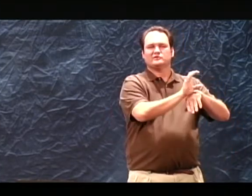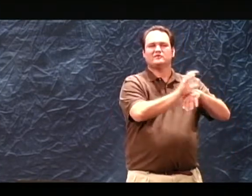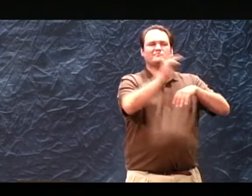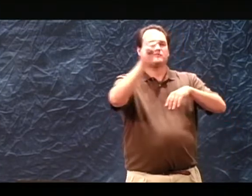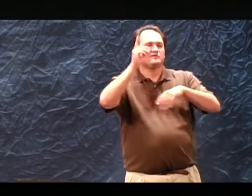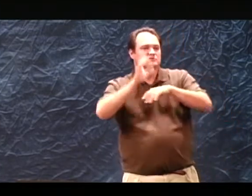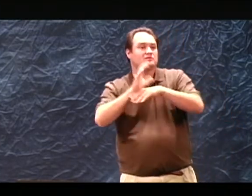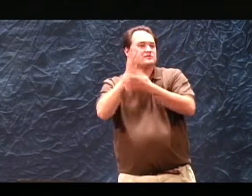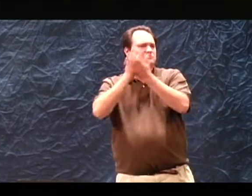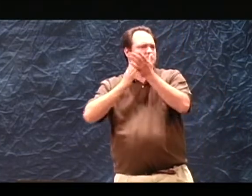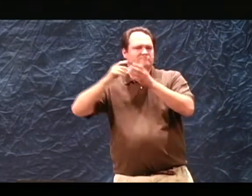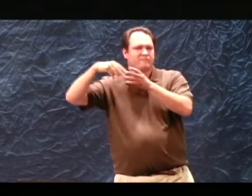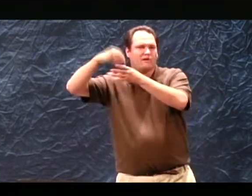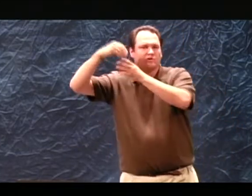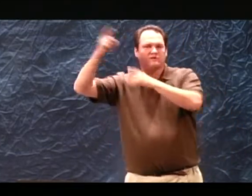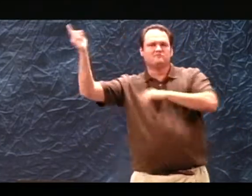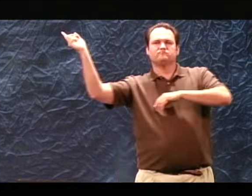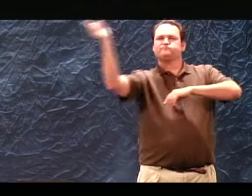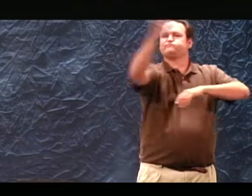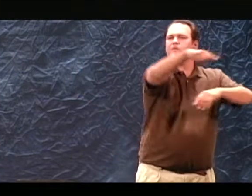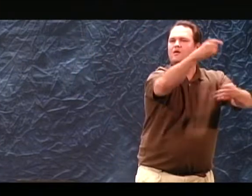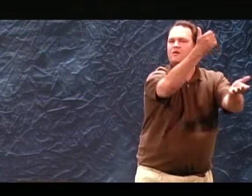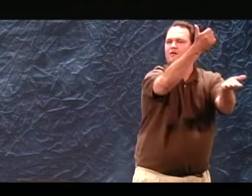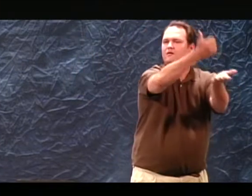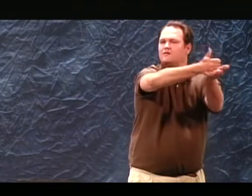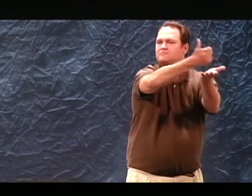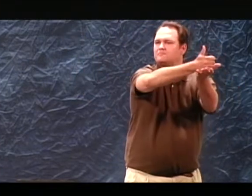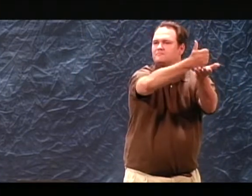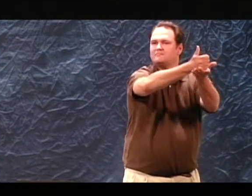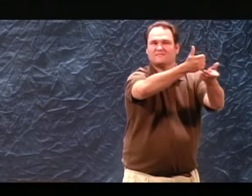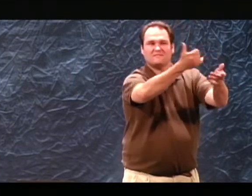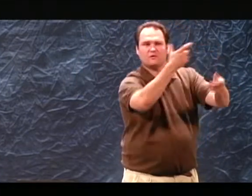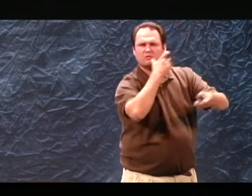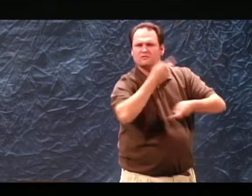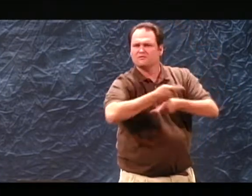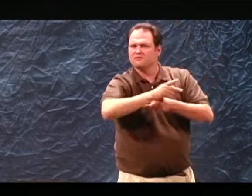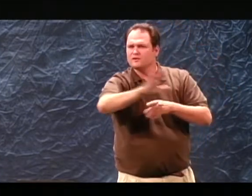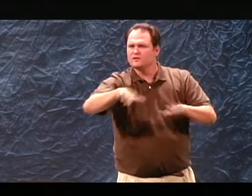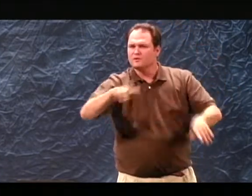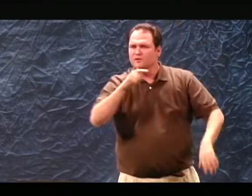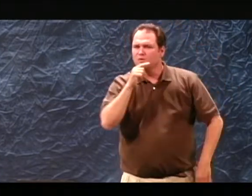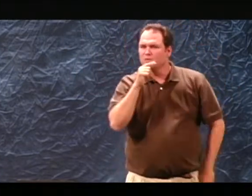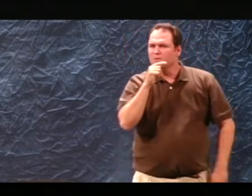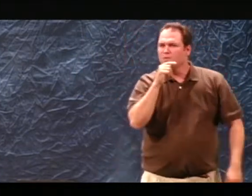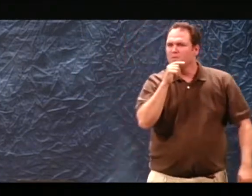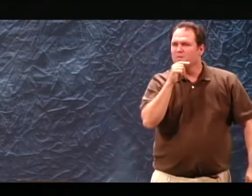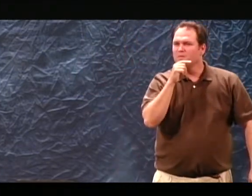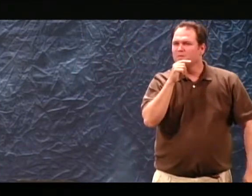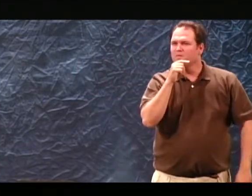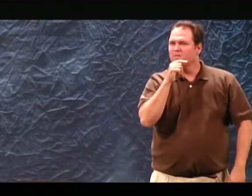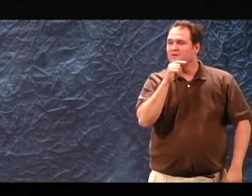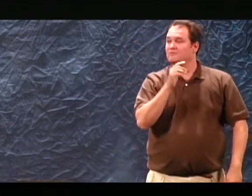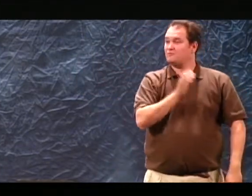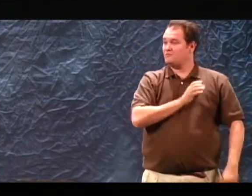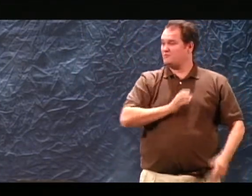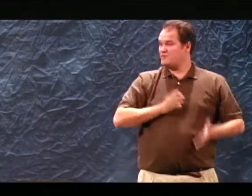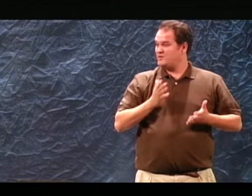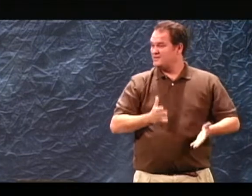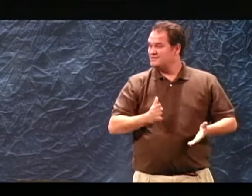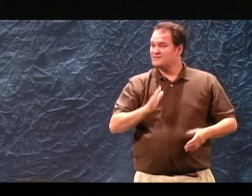the body of christ our church is working therefore before church in maryland his work all of us have worked who is supposed to take care of